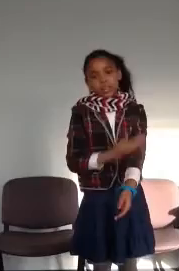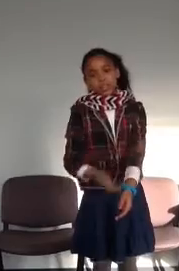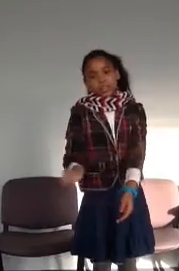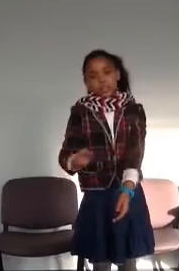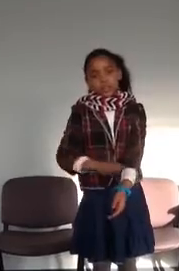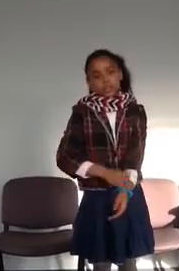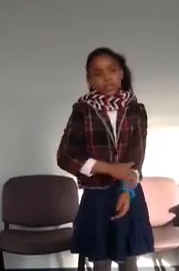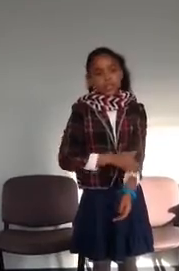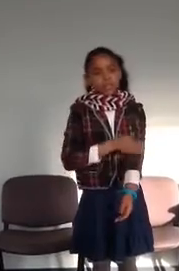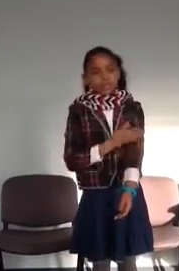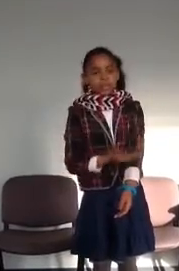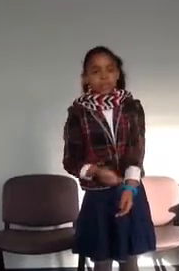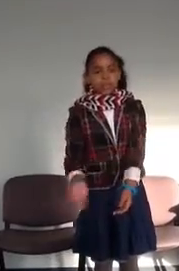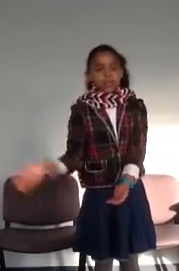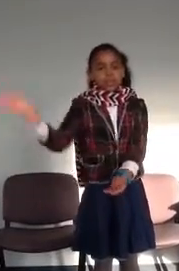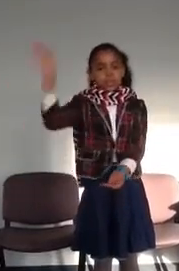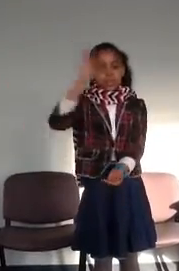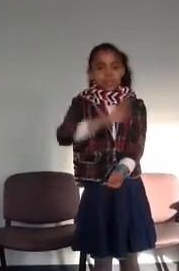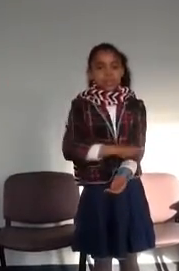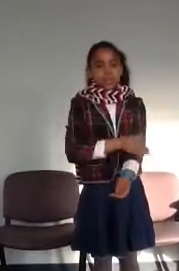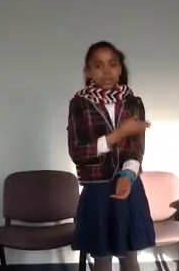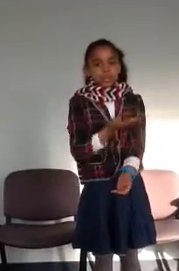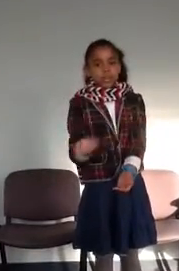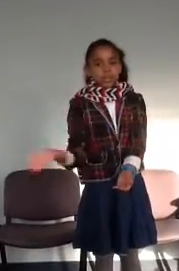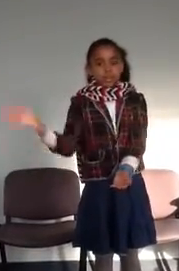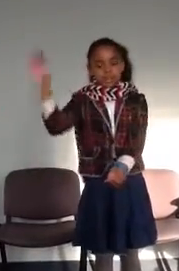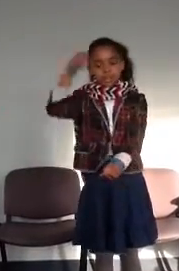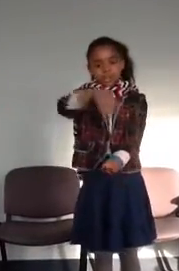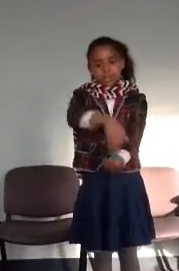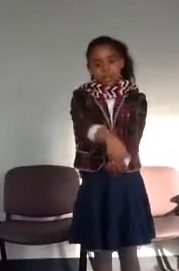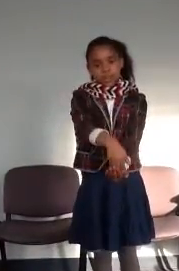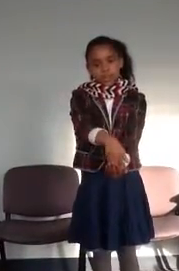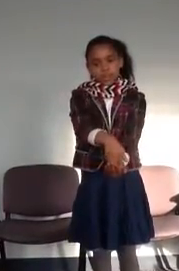to sing your song again.